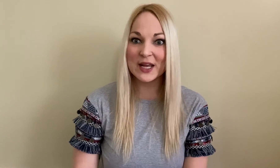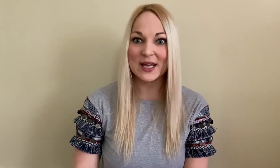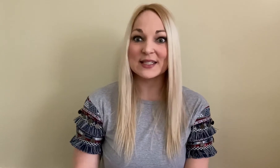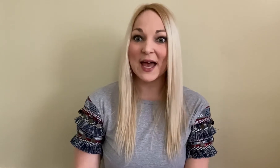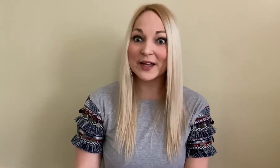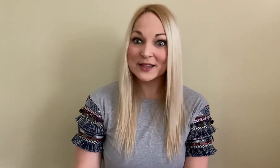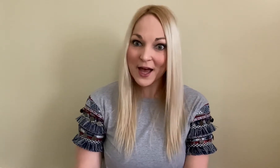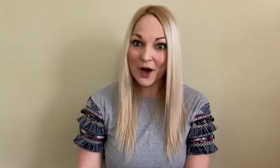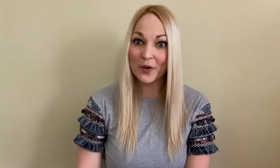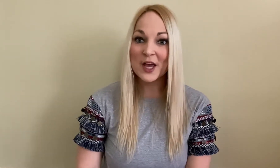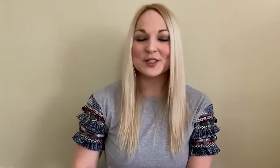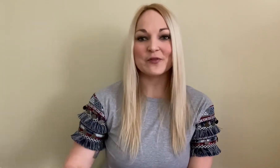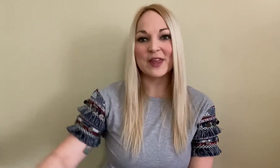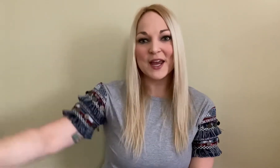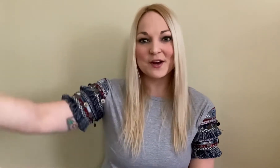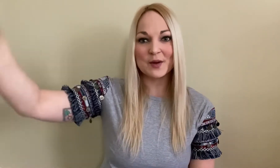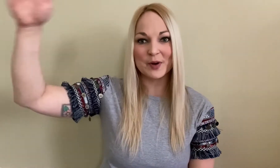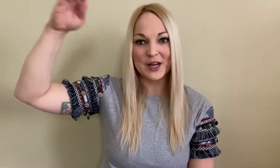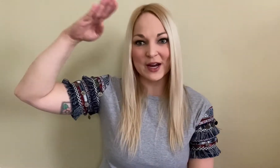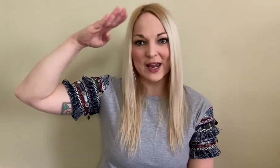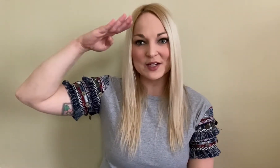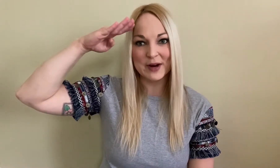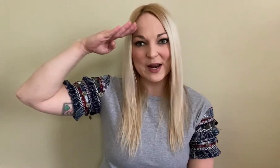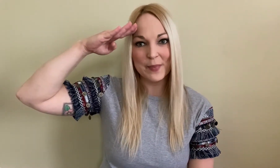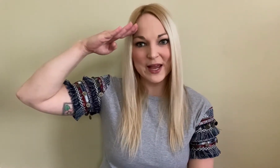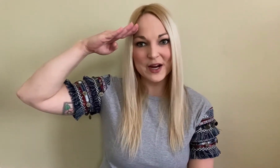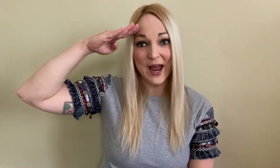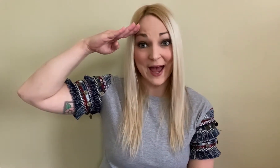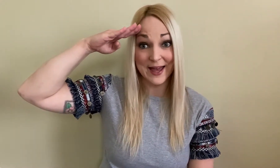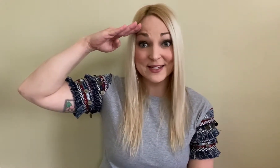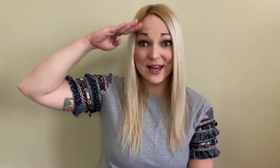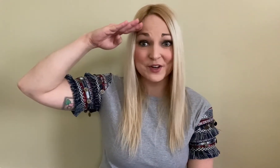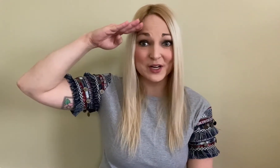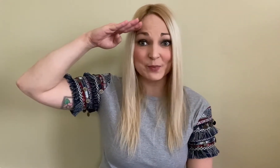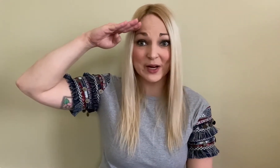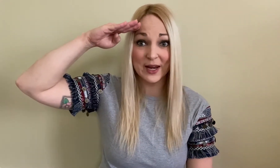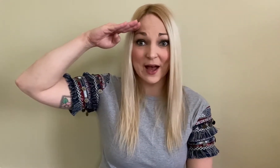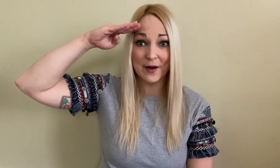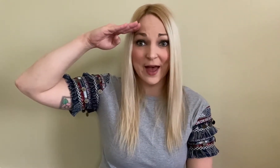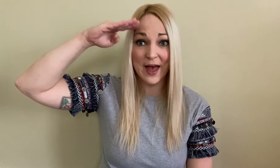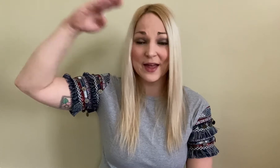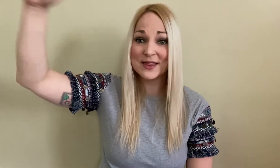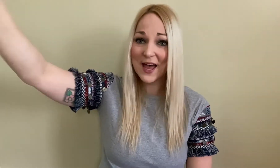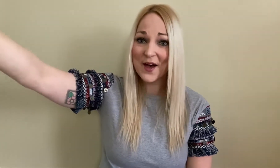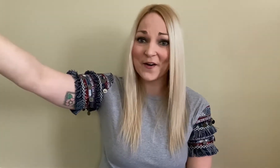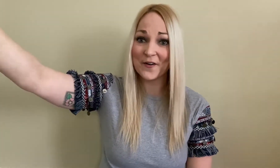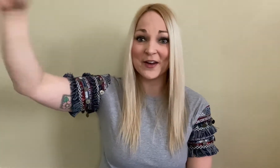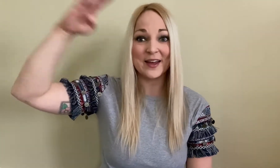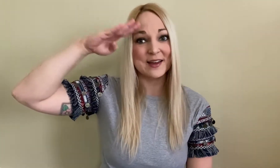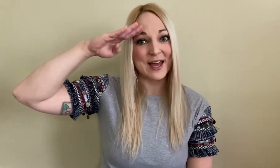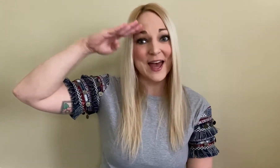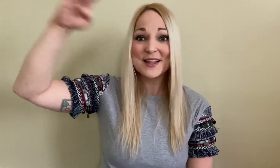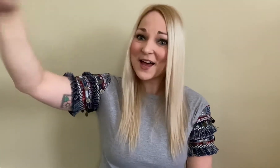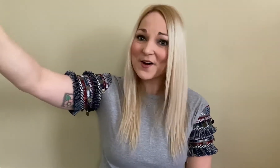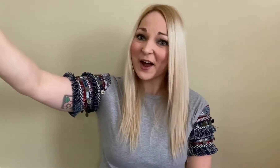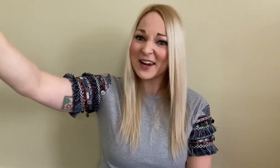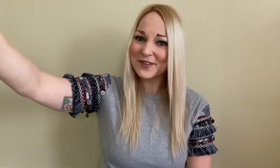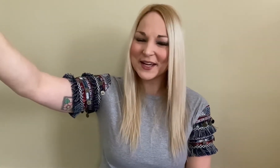is hello. So for that, you're gonna put your hand right up by your head and you're gonna bring it out. Hello, hello, kind of like a